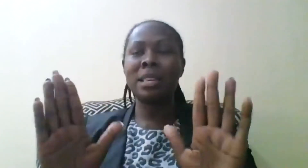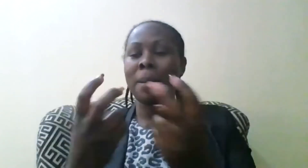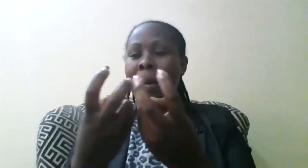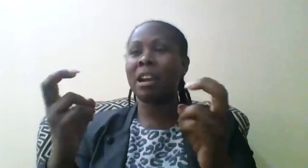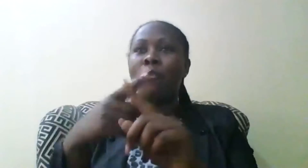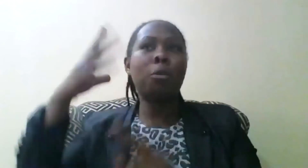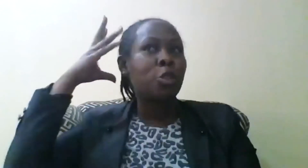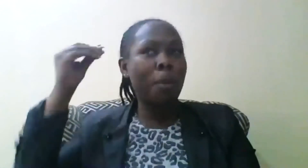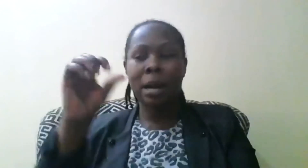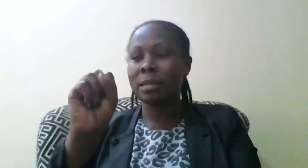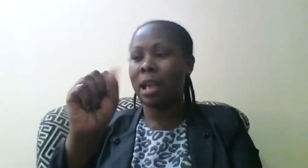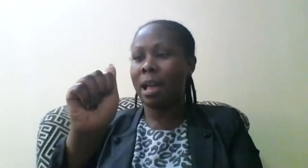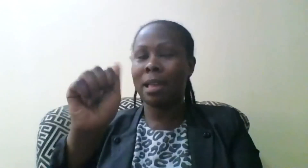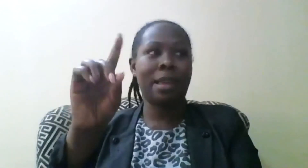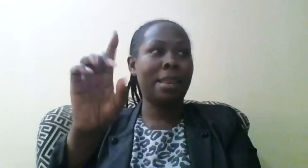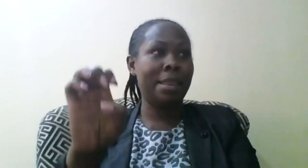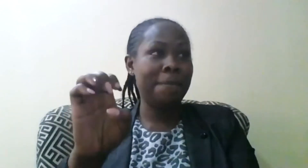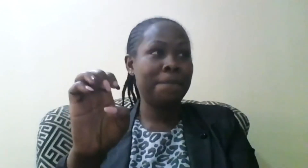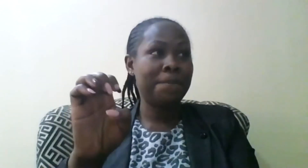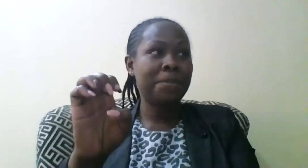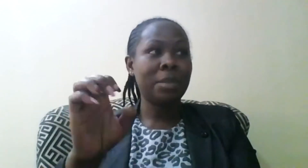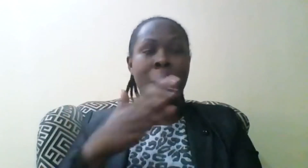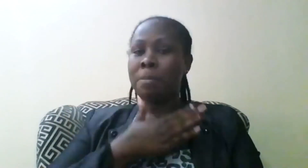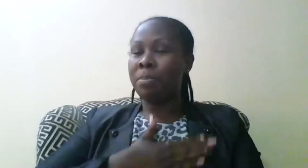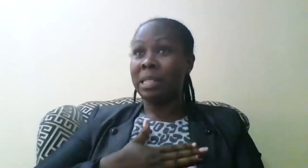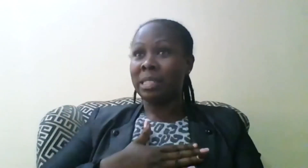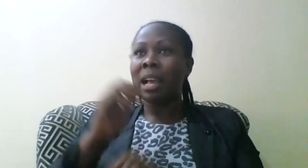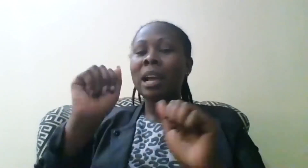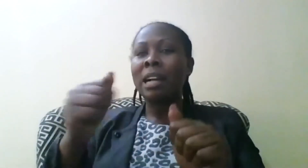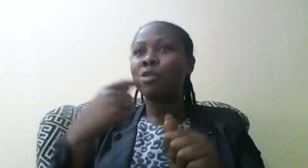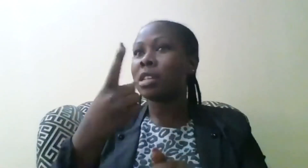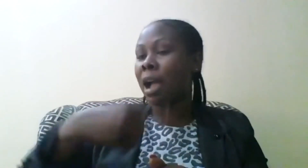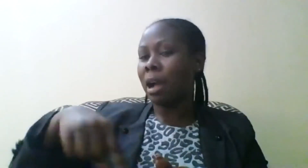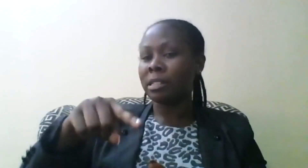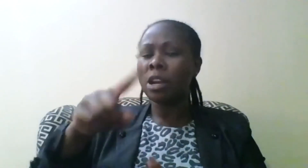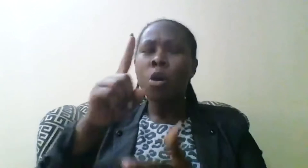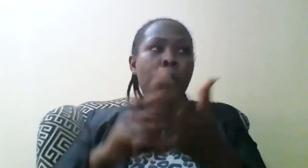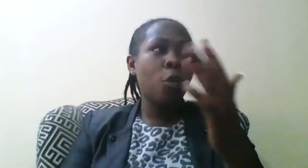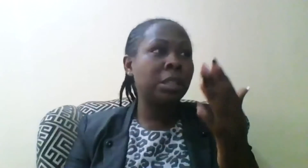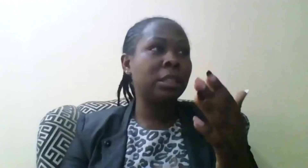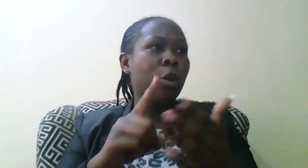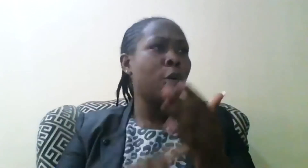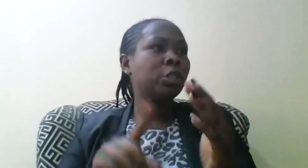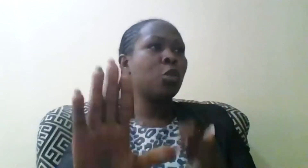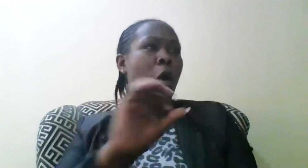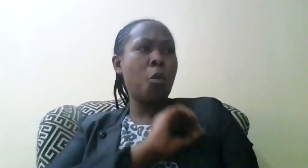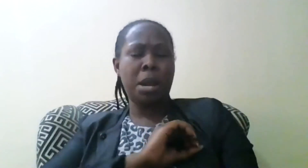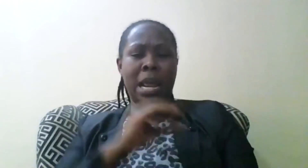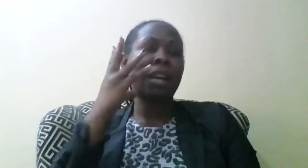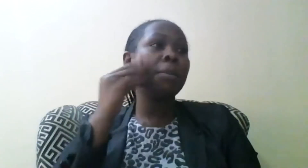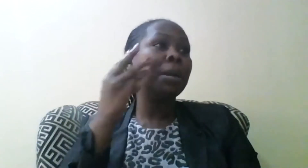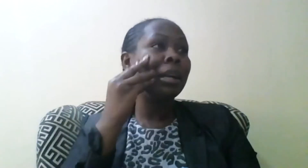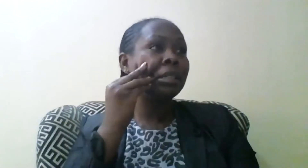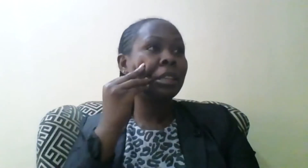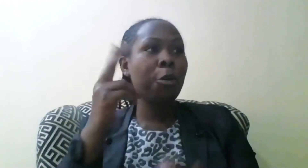Then we'll give an opportunity to one amazing panelist from Somaliland. Could you kindly tell